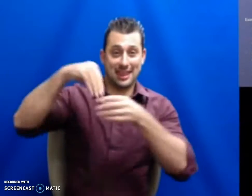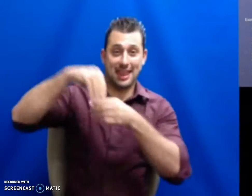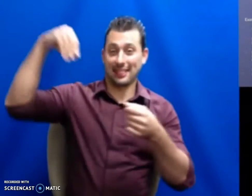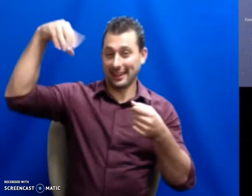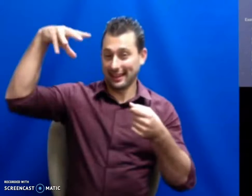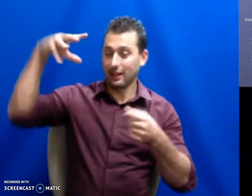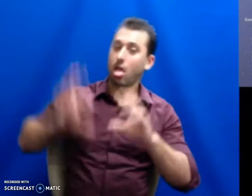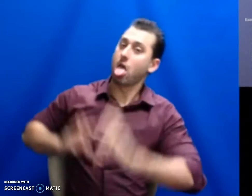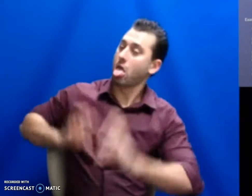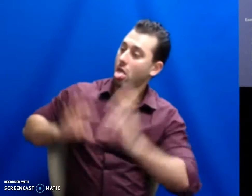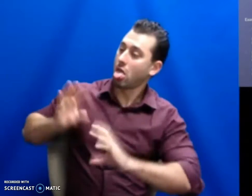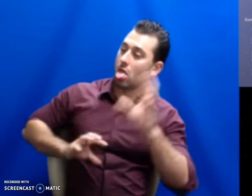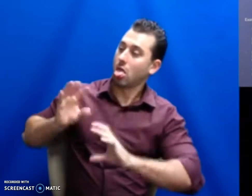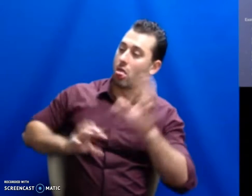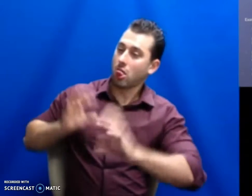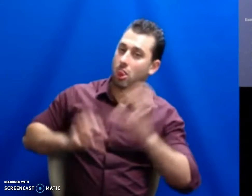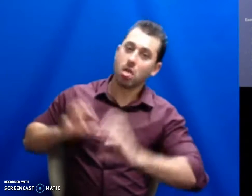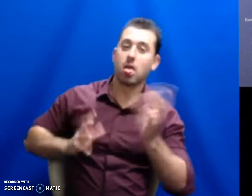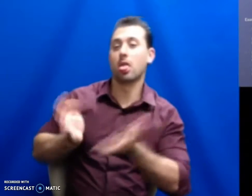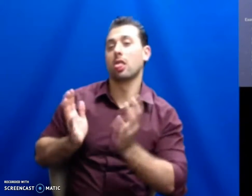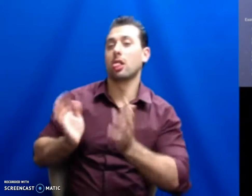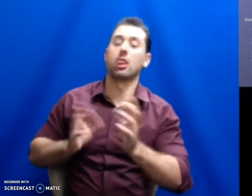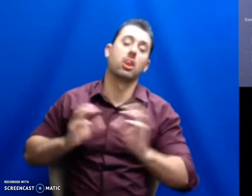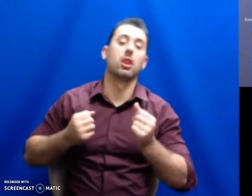driving, they have the light on inside the car so that they can chat.